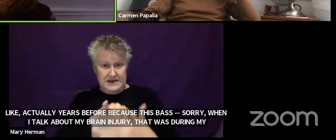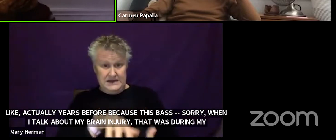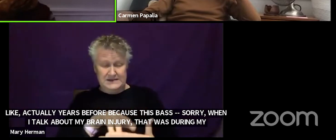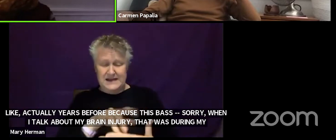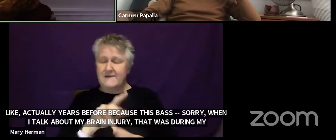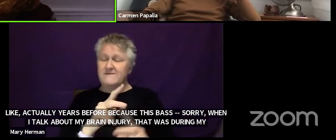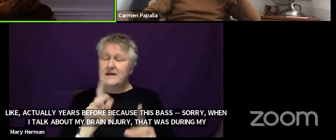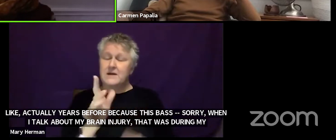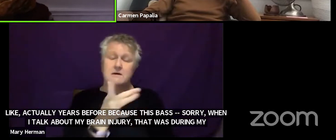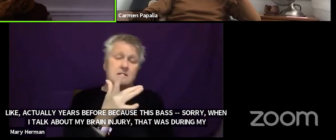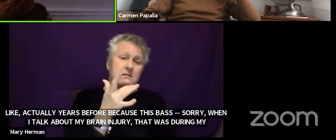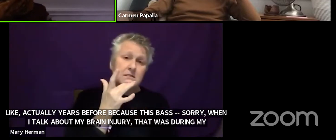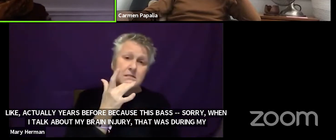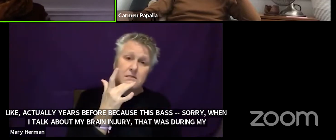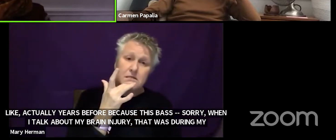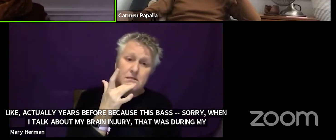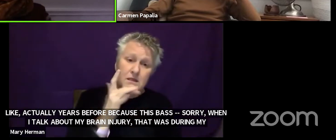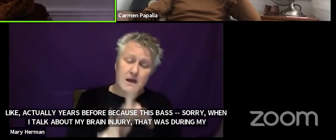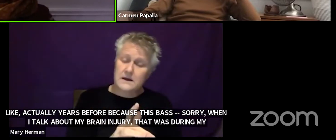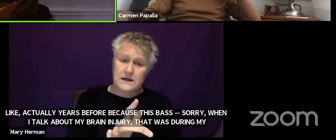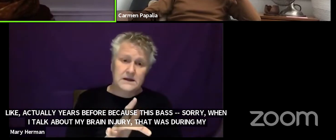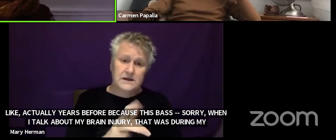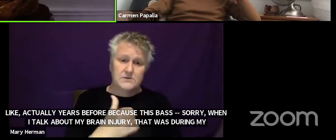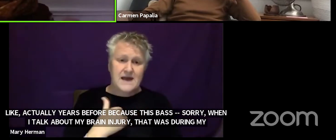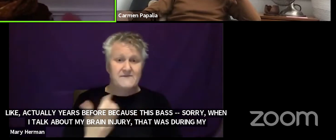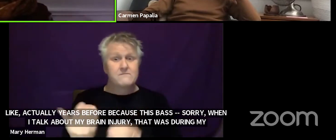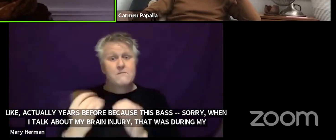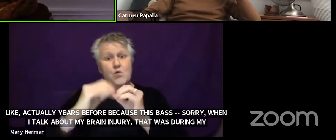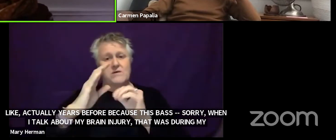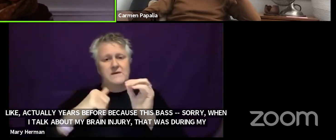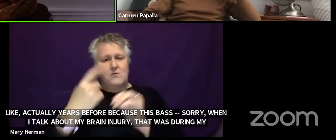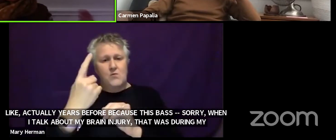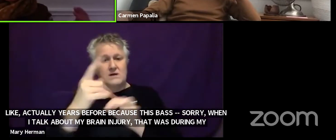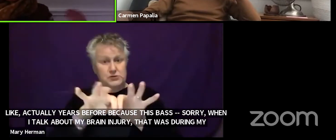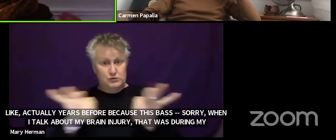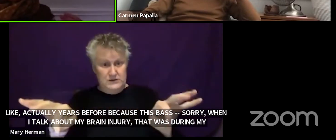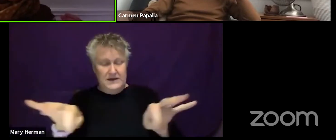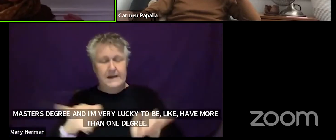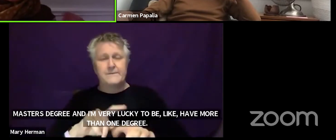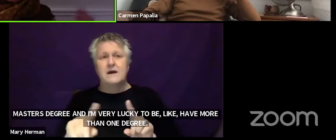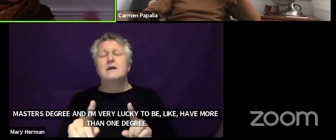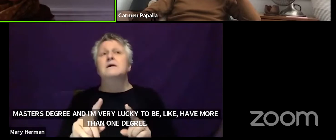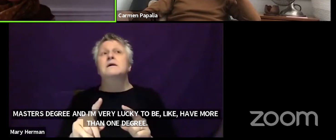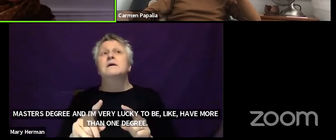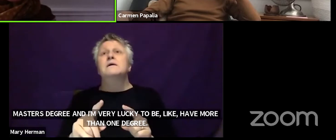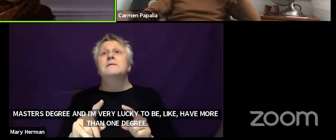like have more than one degree. But when I was in